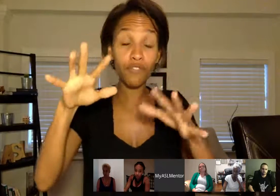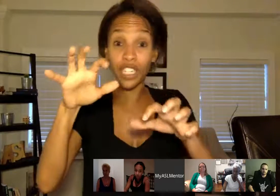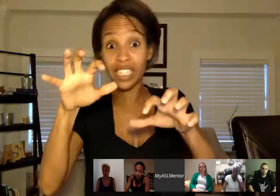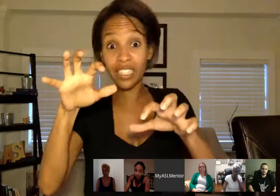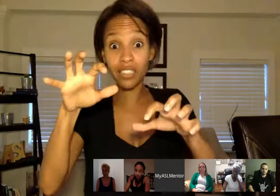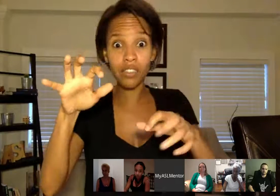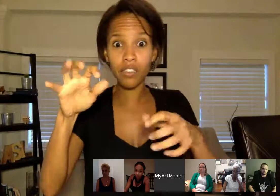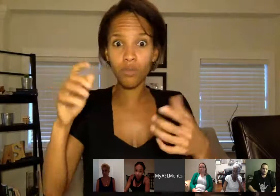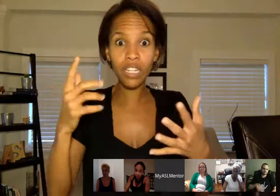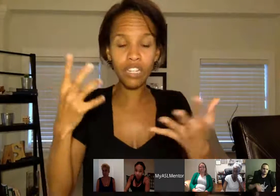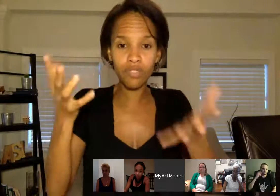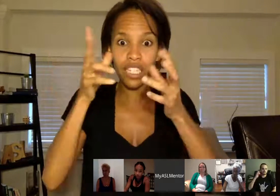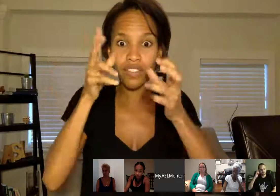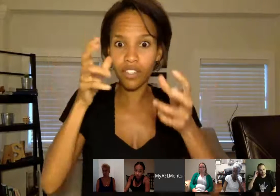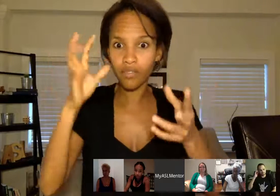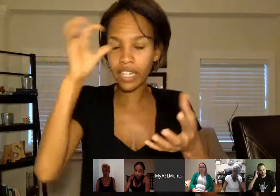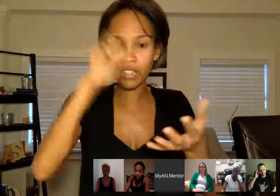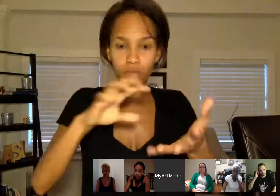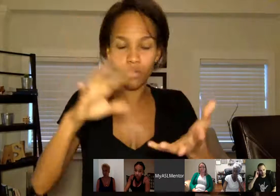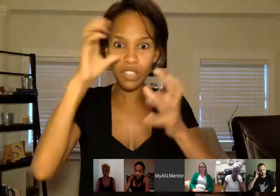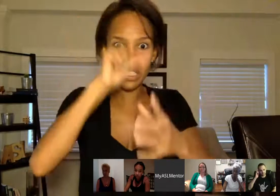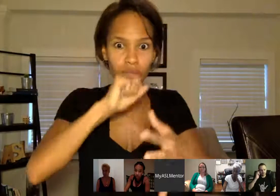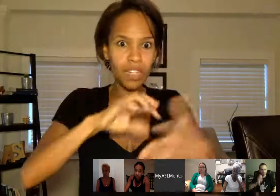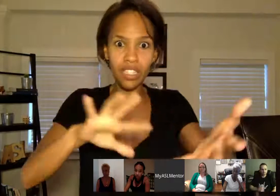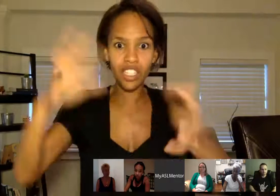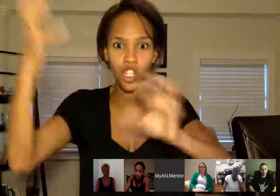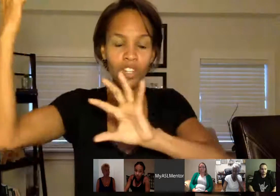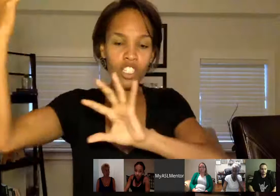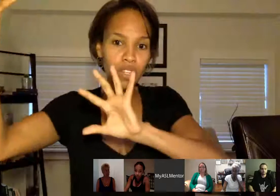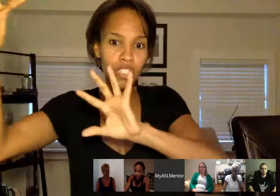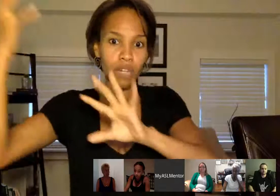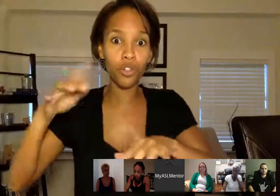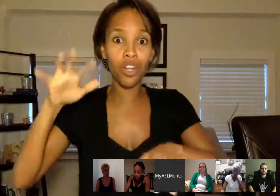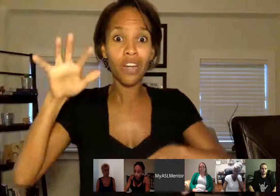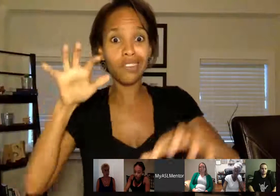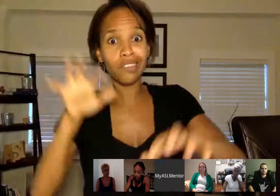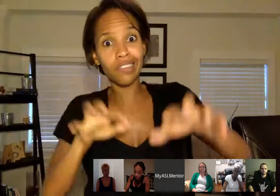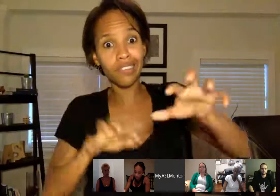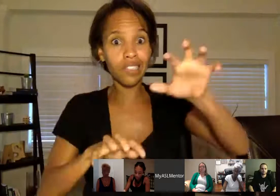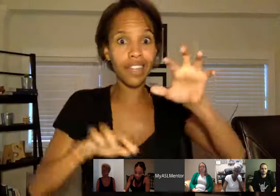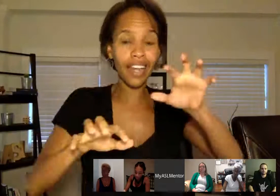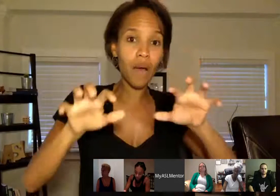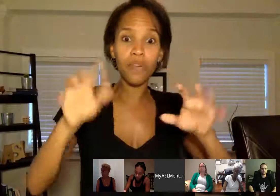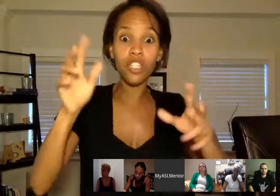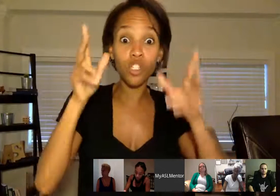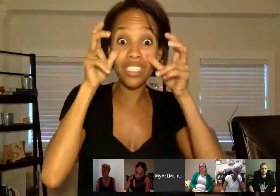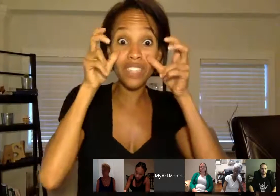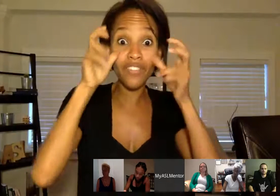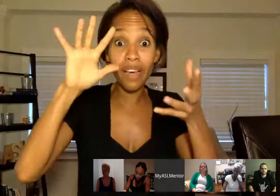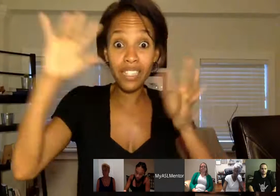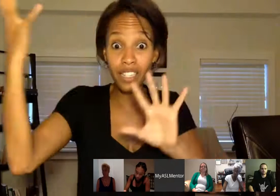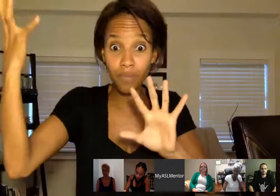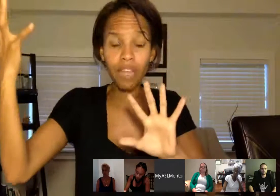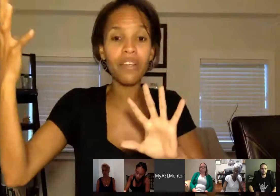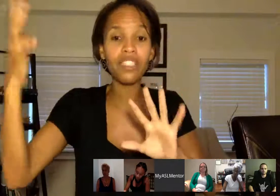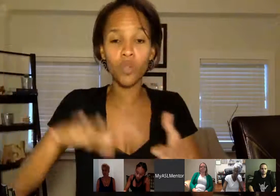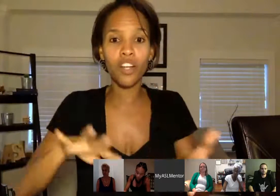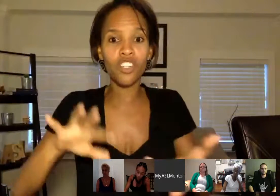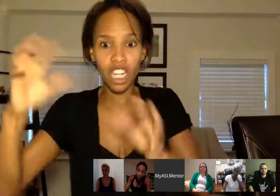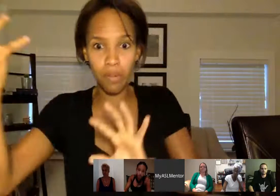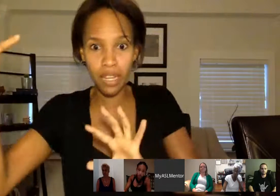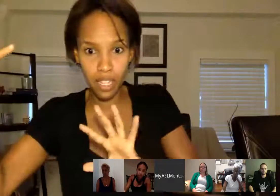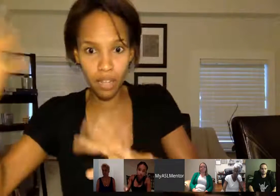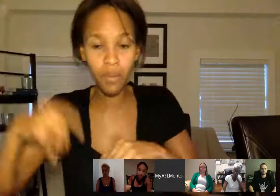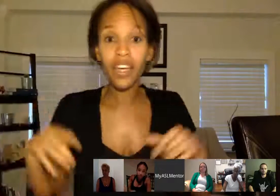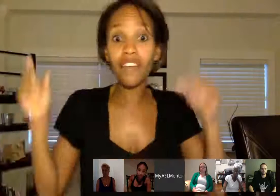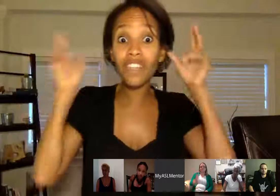screen freezes, we didn't receive it, right? Means the interpretation messes up. Or that happens, the receiving messes up, that means interpretation is